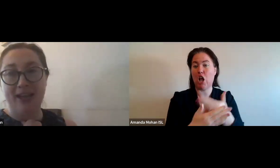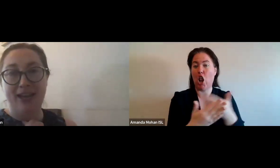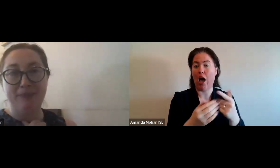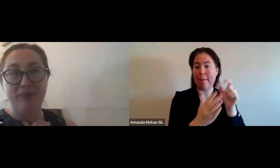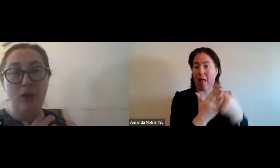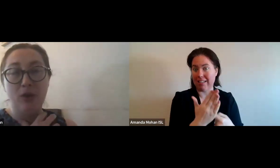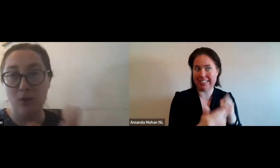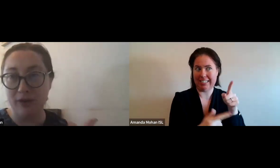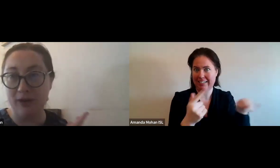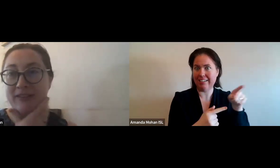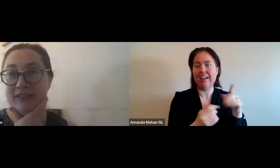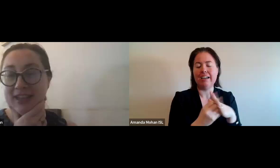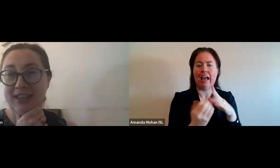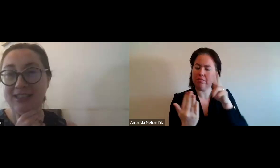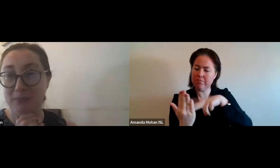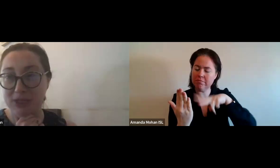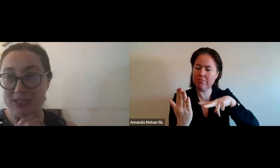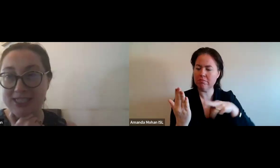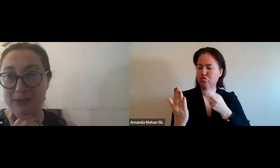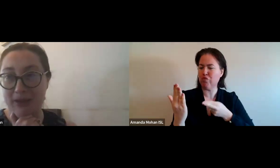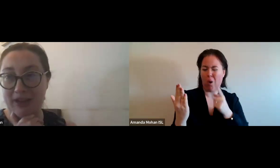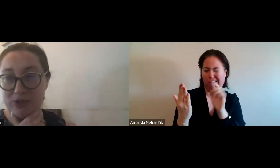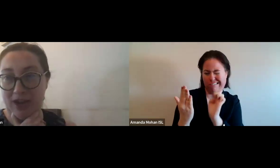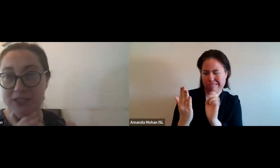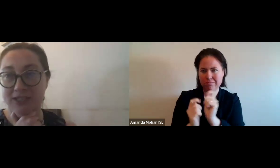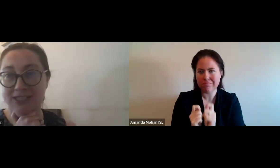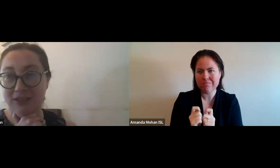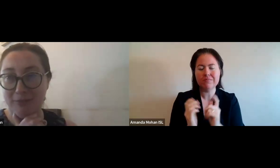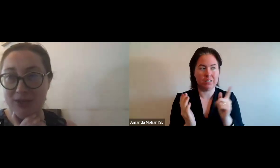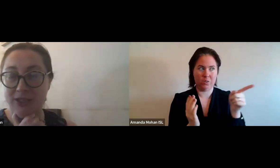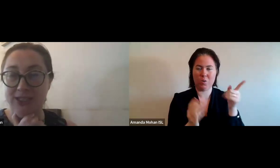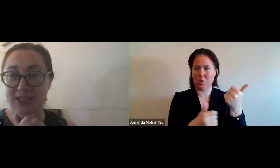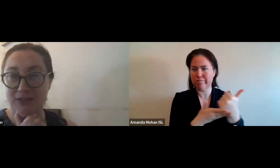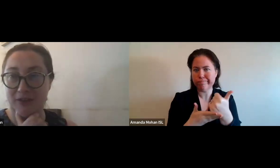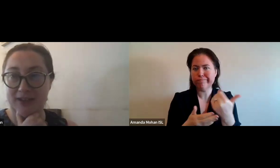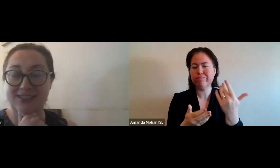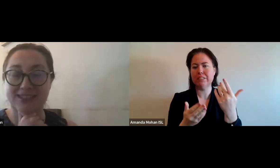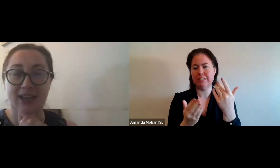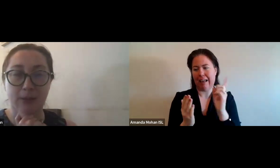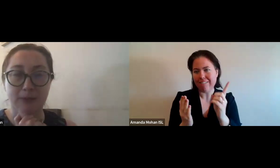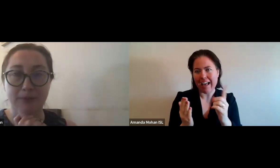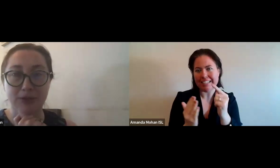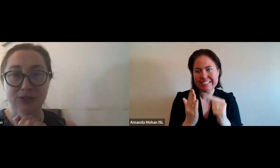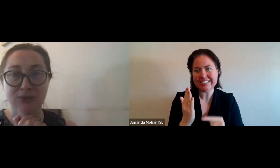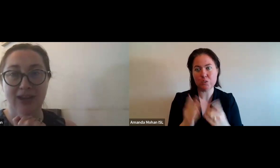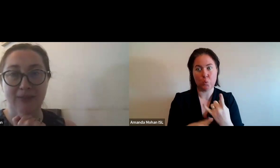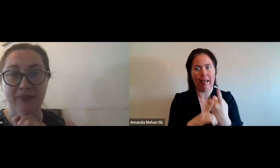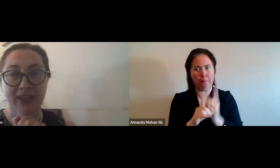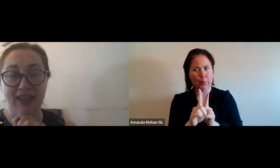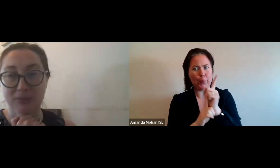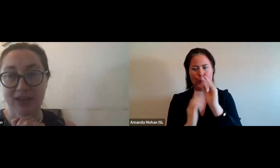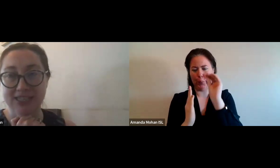that can look over the submissions that people have drafted, give pointers, give advice, and help people